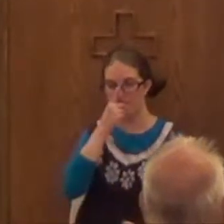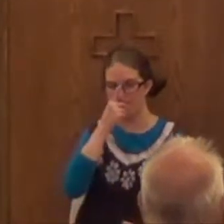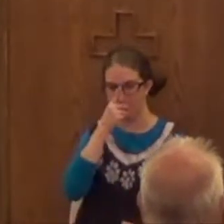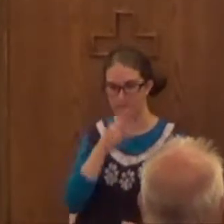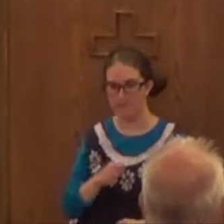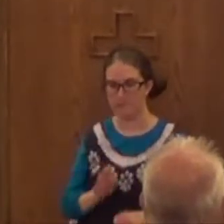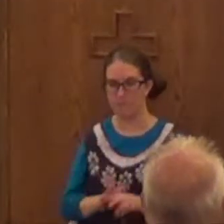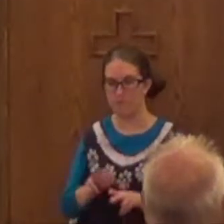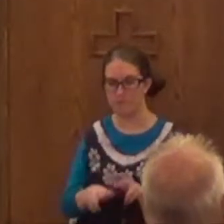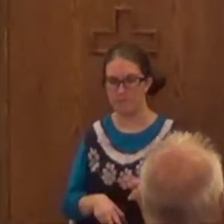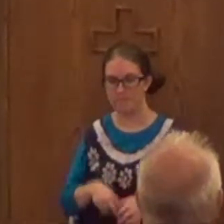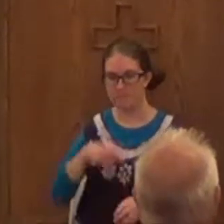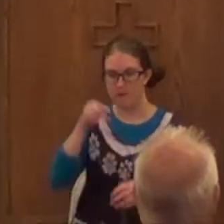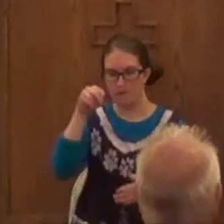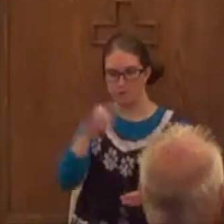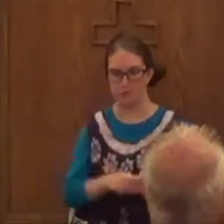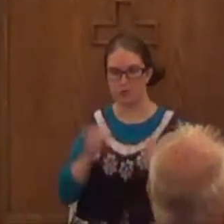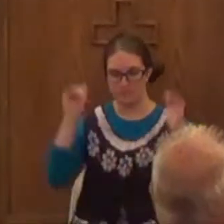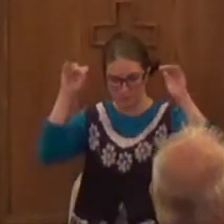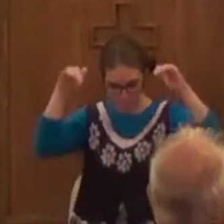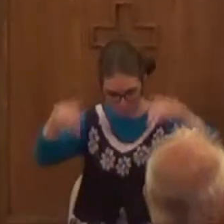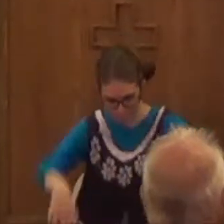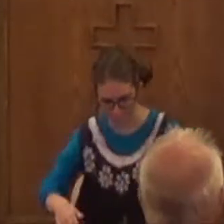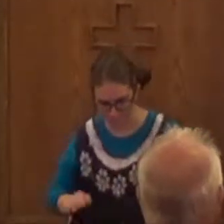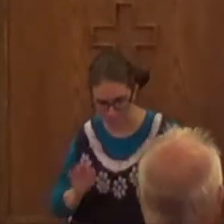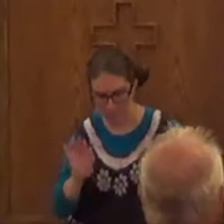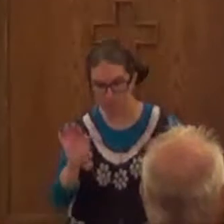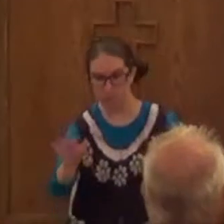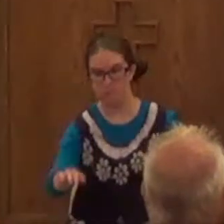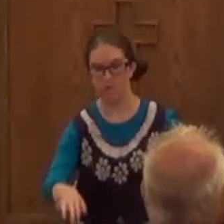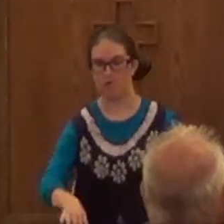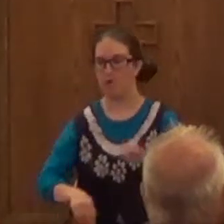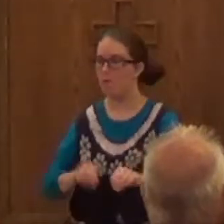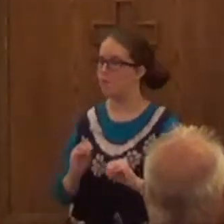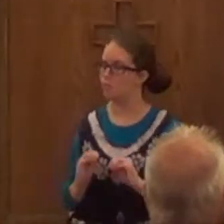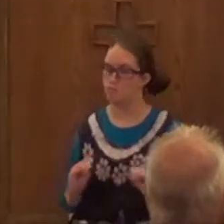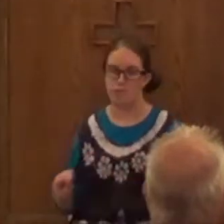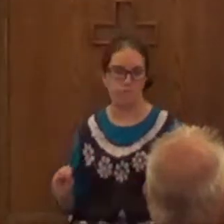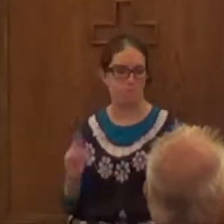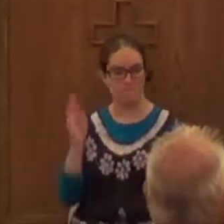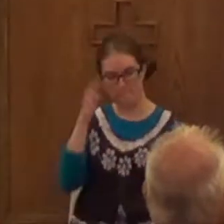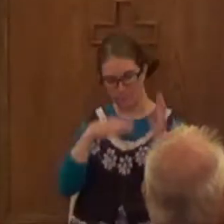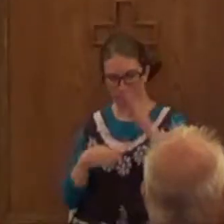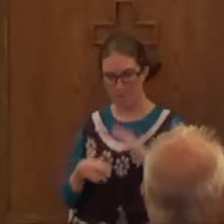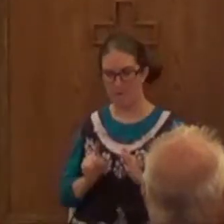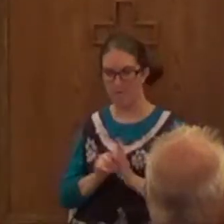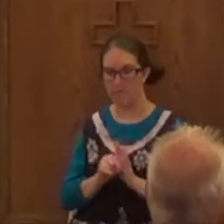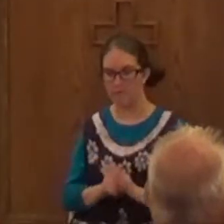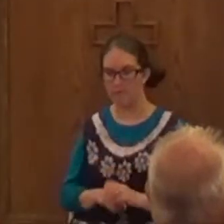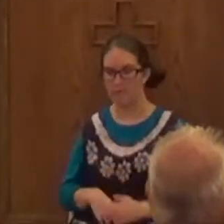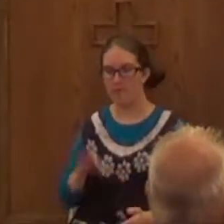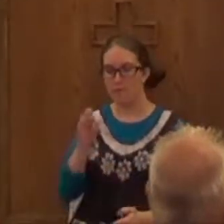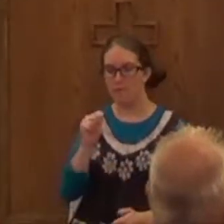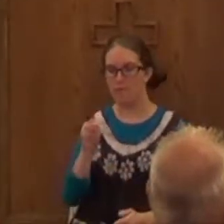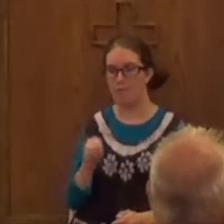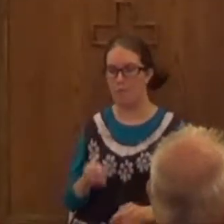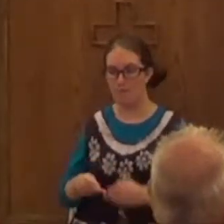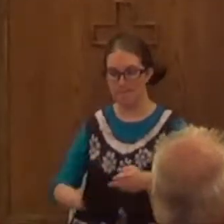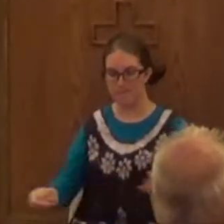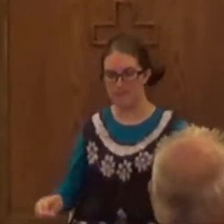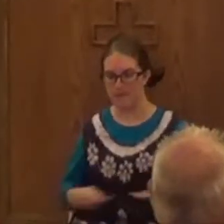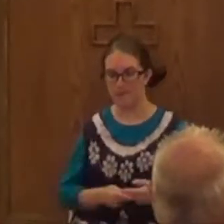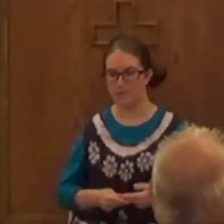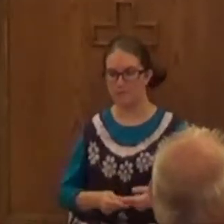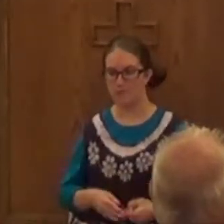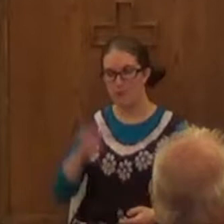walking over it, and they'd jump on in, and then they'd crawl out, no problem. And in just a minute, they'd be out of the foam pit. Well,